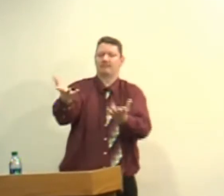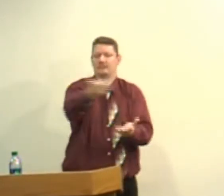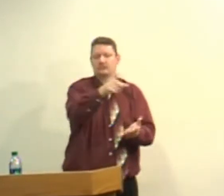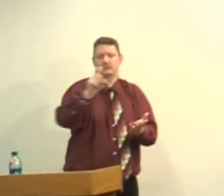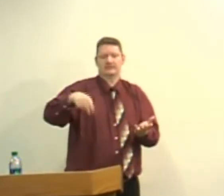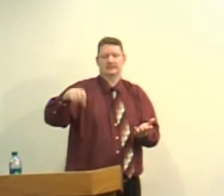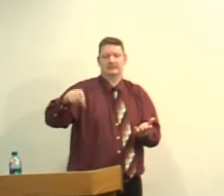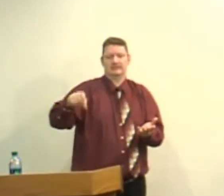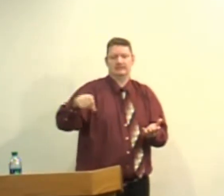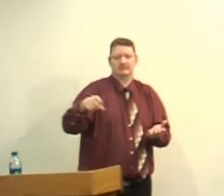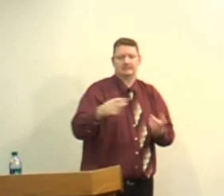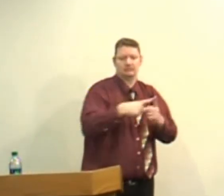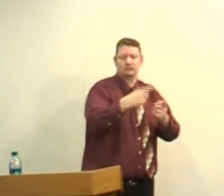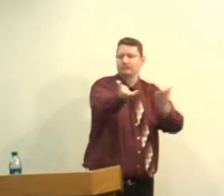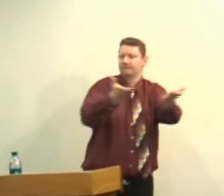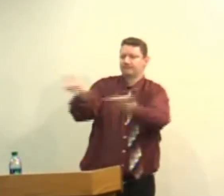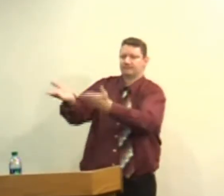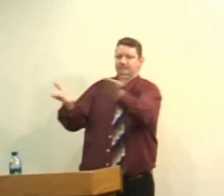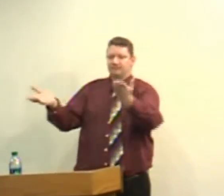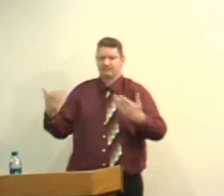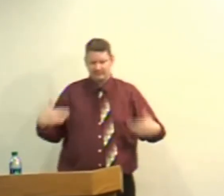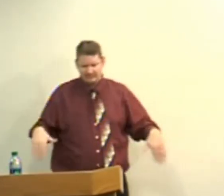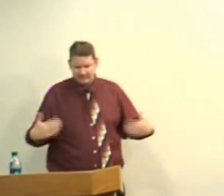So God is giving us whatever it is that we need.